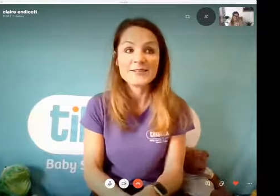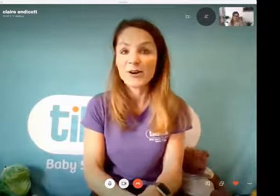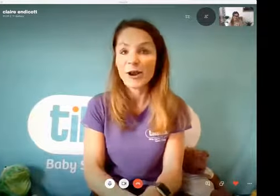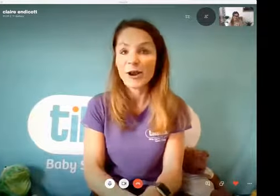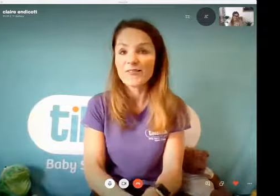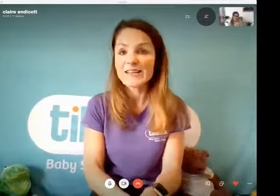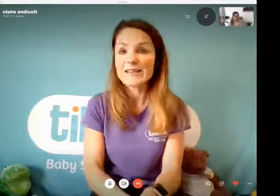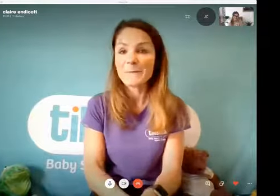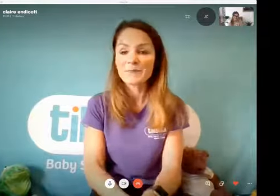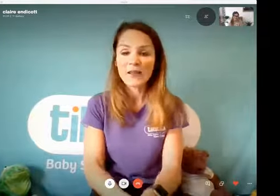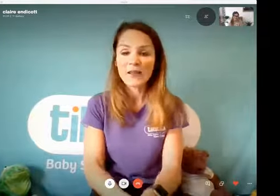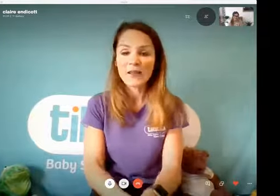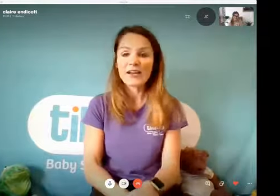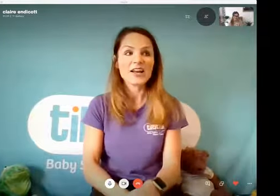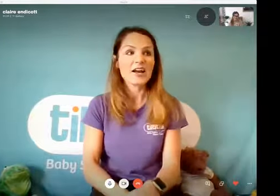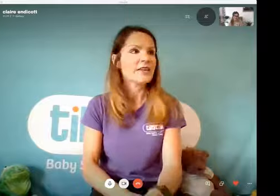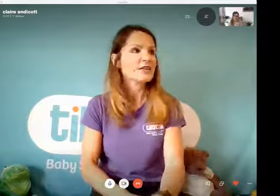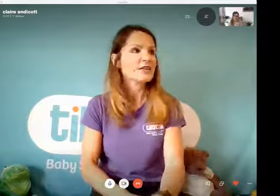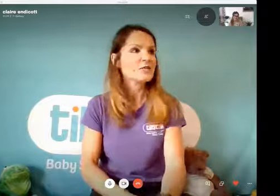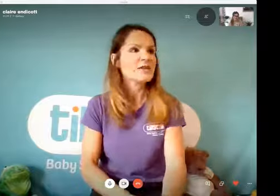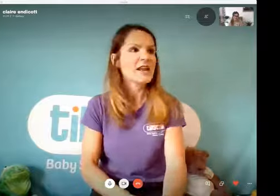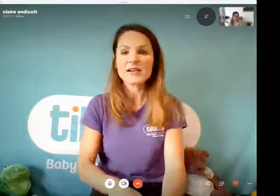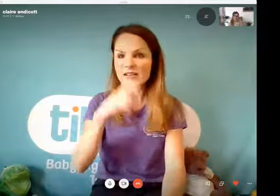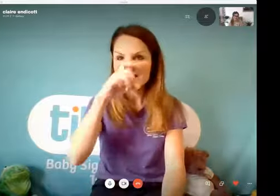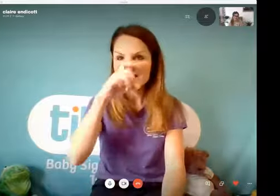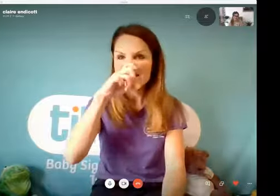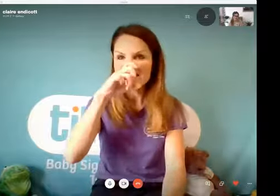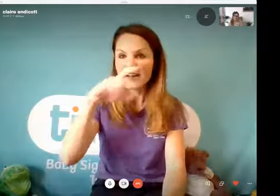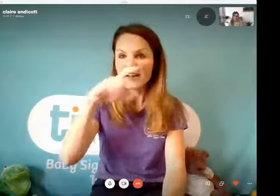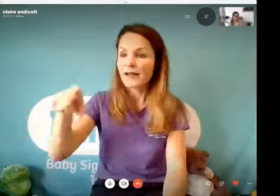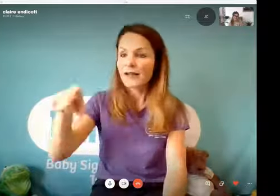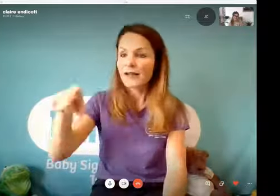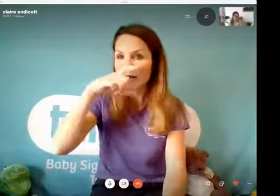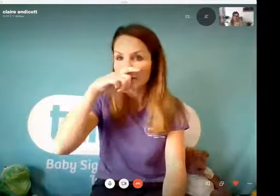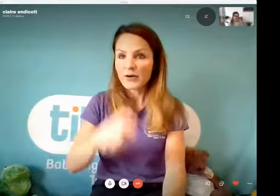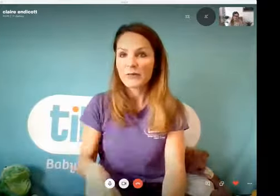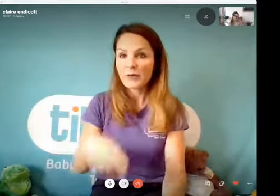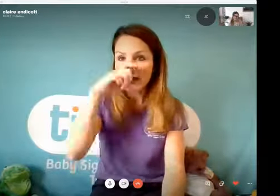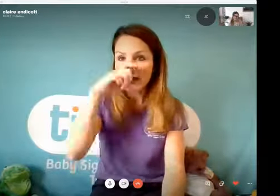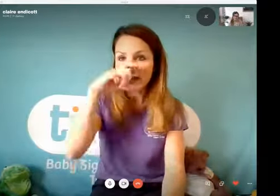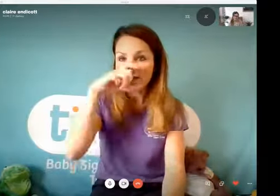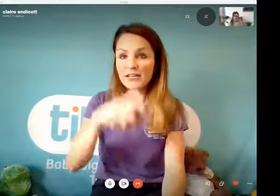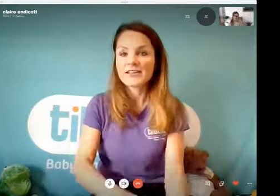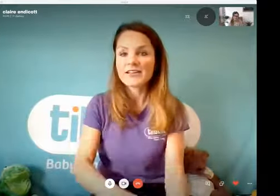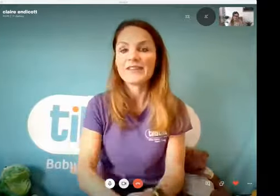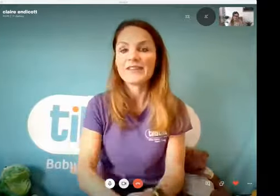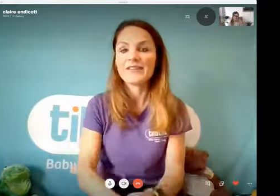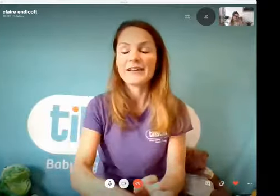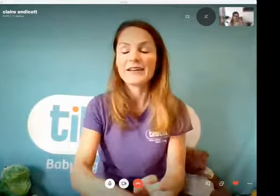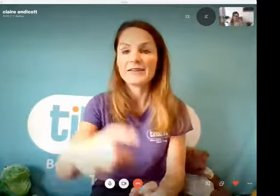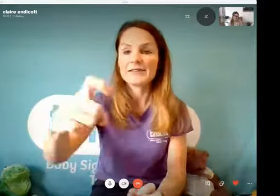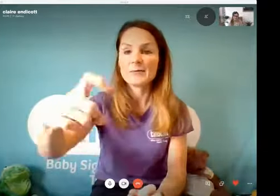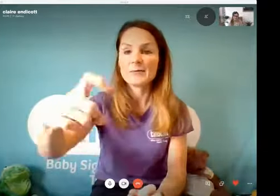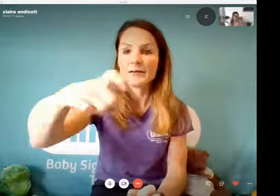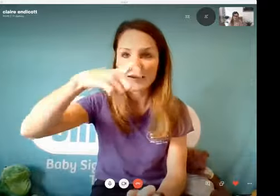seen them. One little girl, I think she was 8 weeks, signed sister. Put her hand. I've seen a video of it. It's a bent finger,